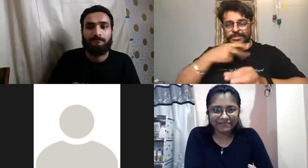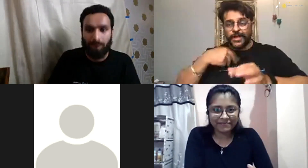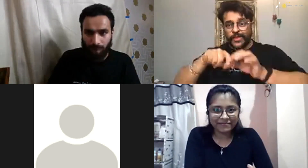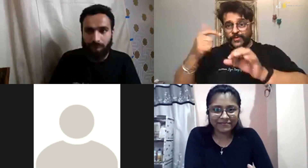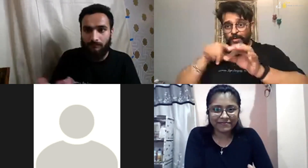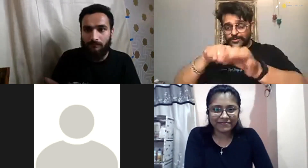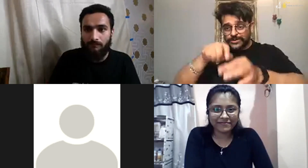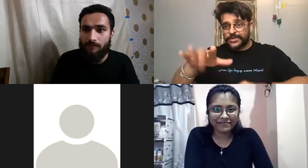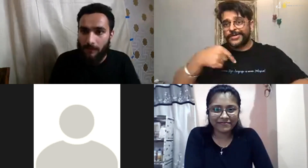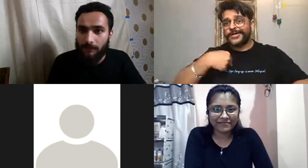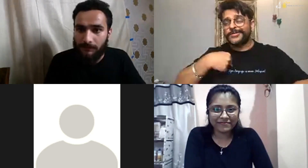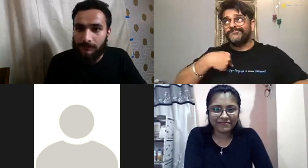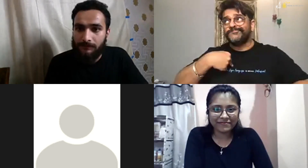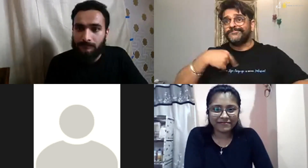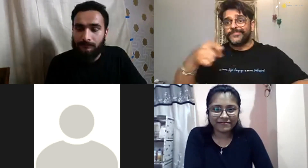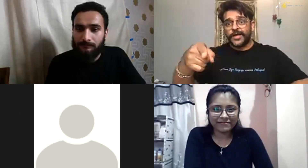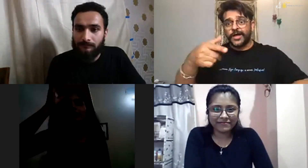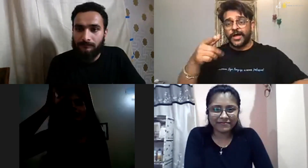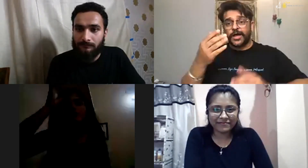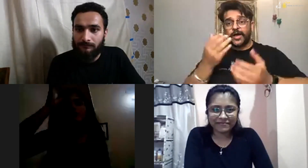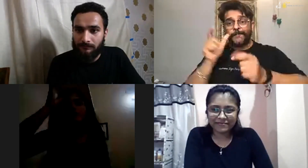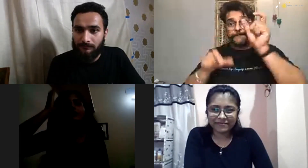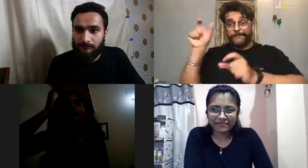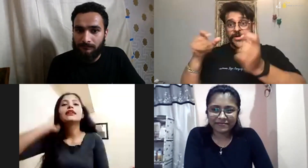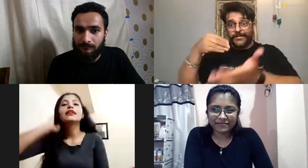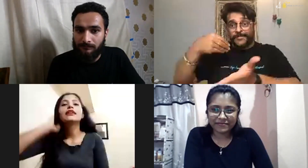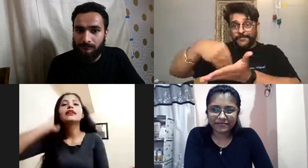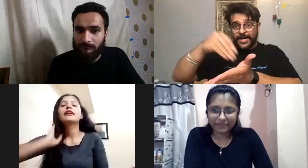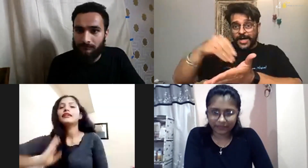Nikita, another question for you. Um,